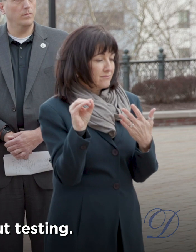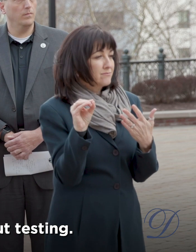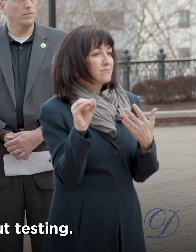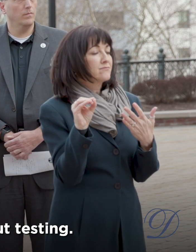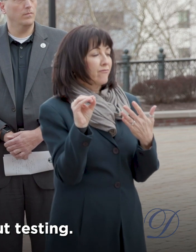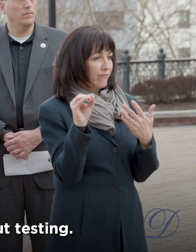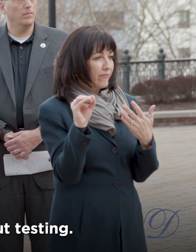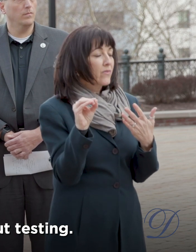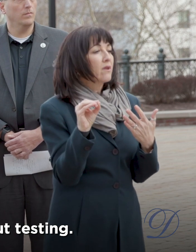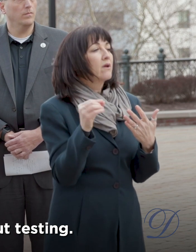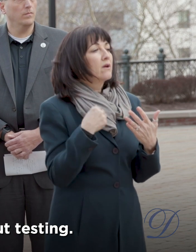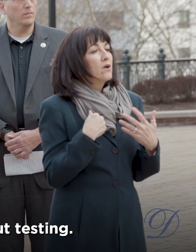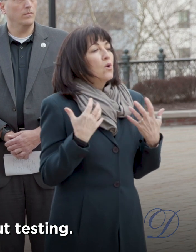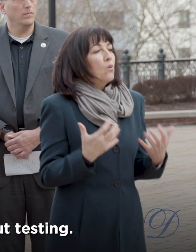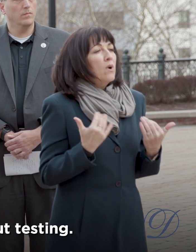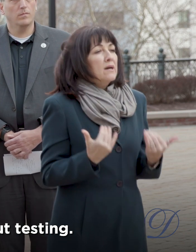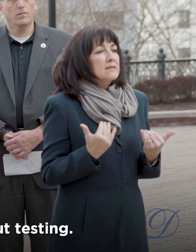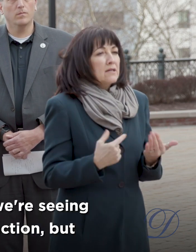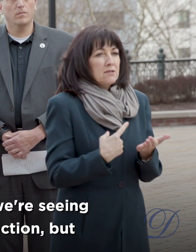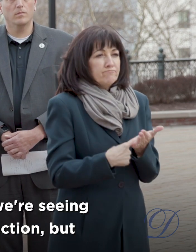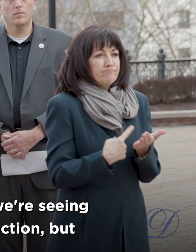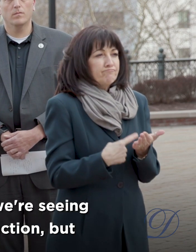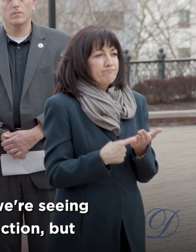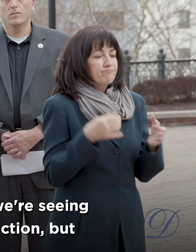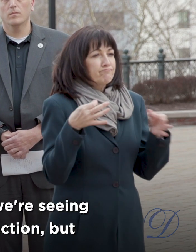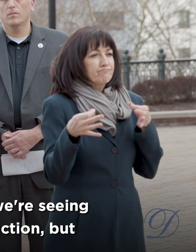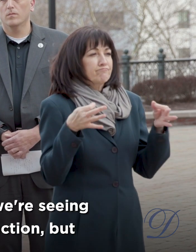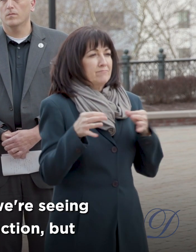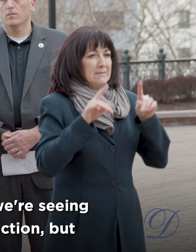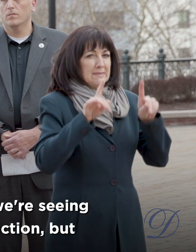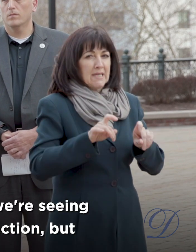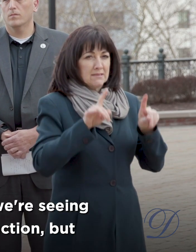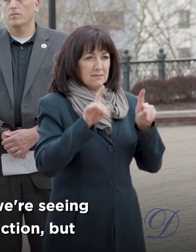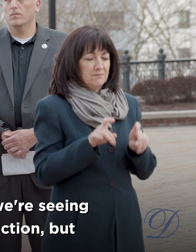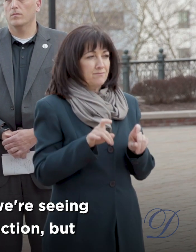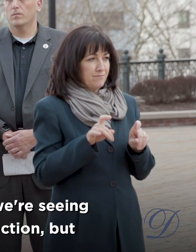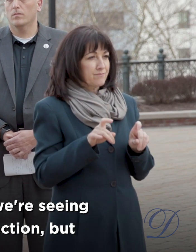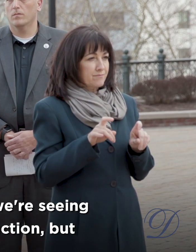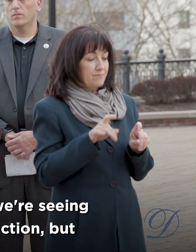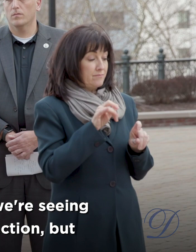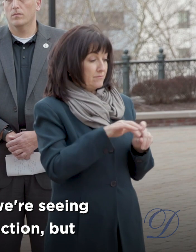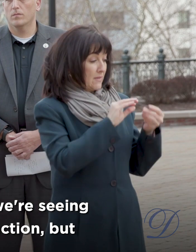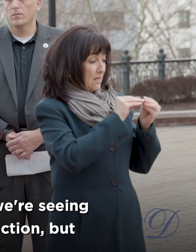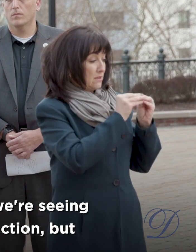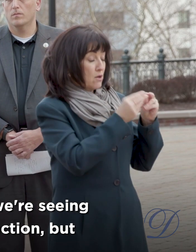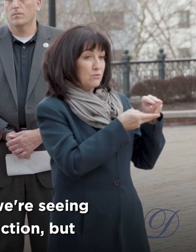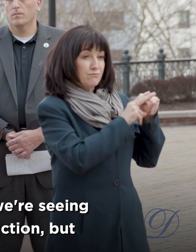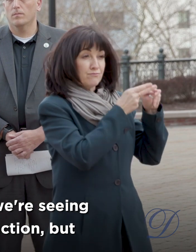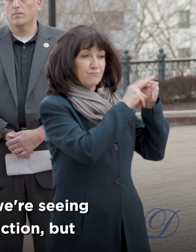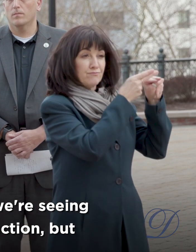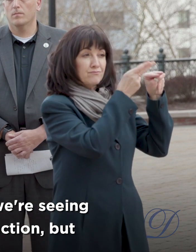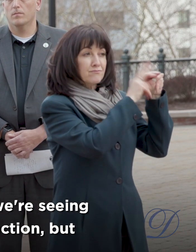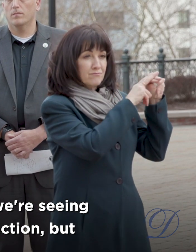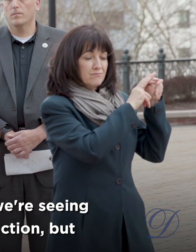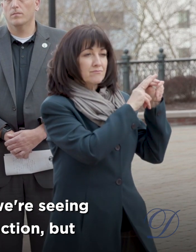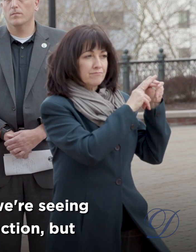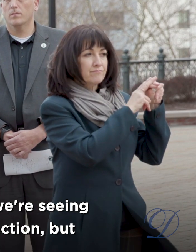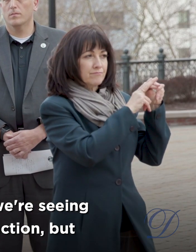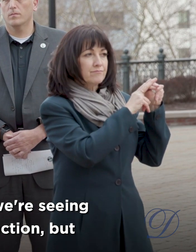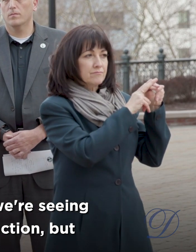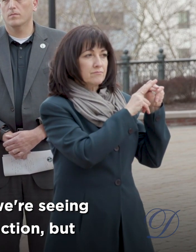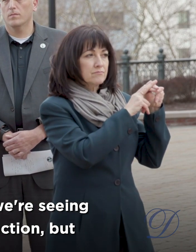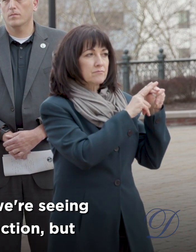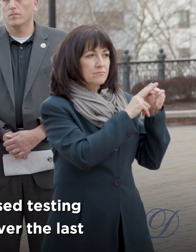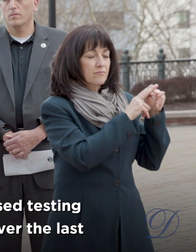about testing. The increase in numbers that we're seeing is reflective of